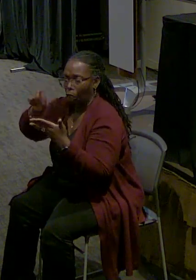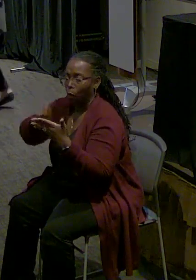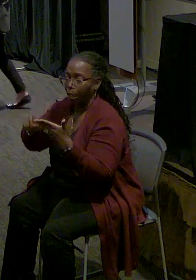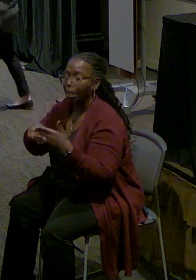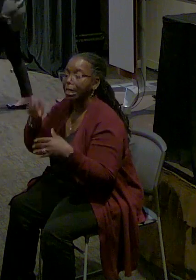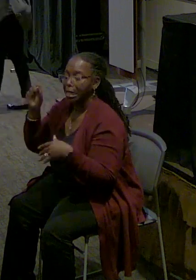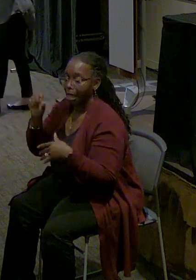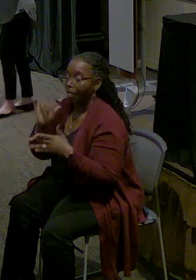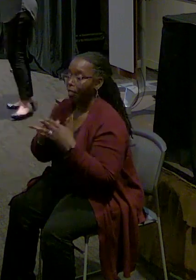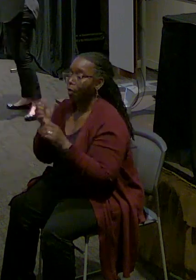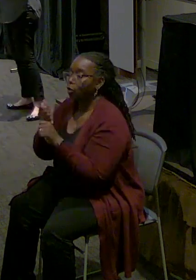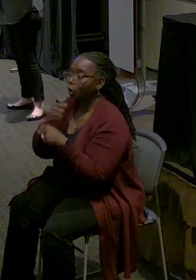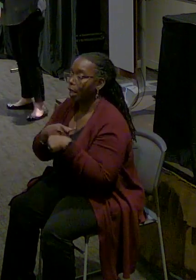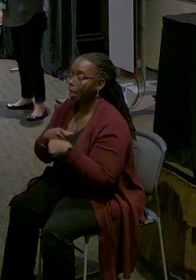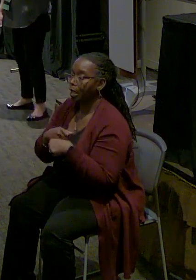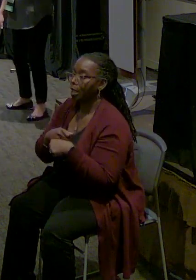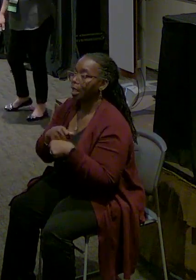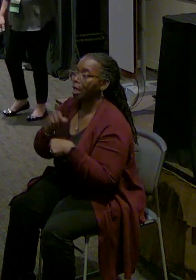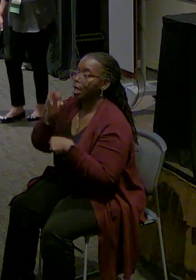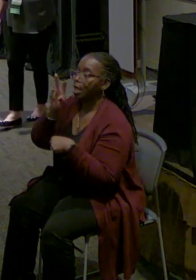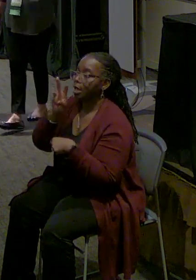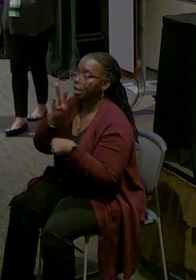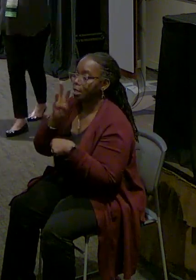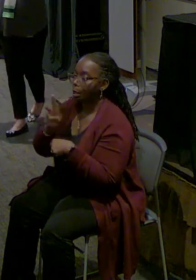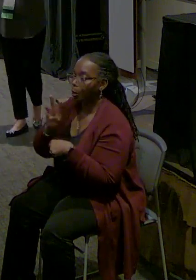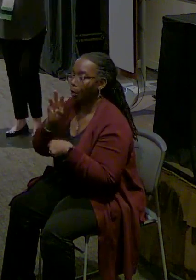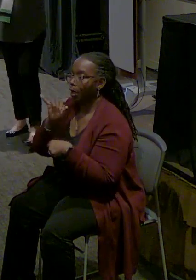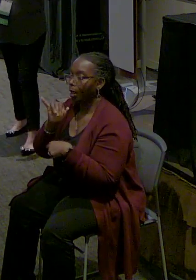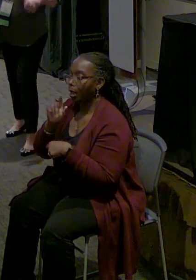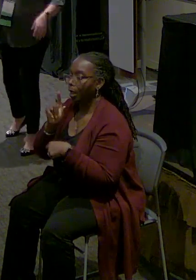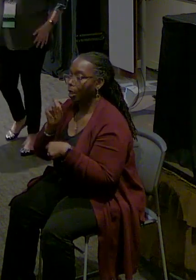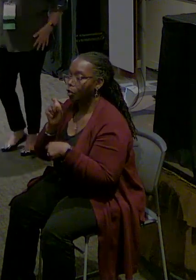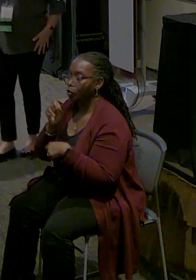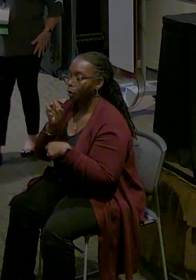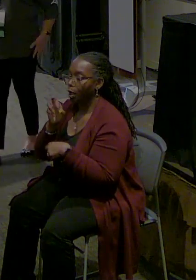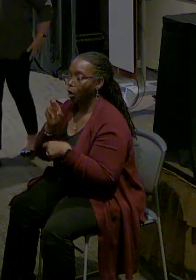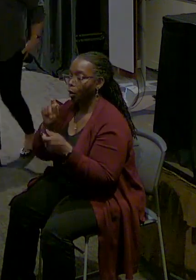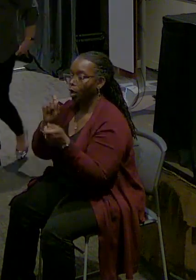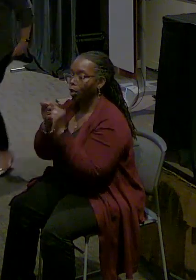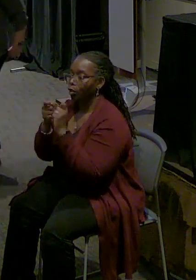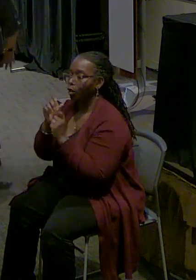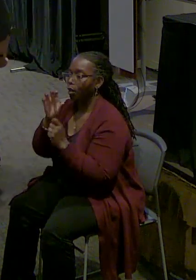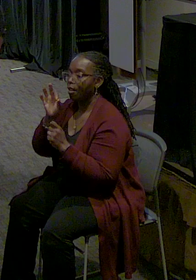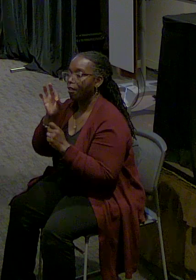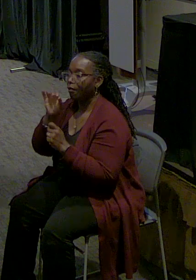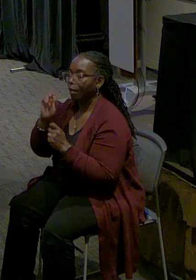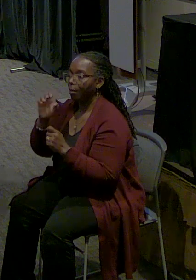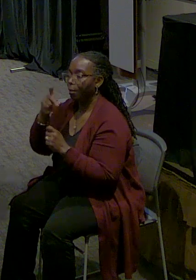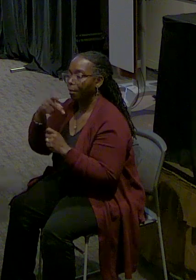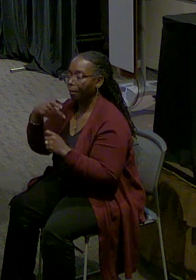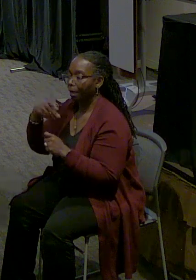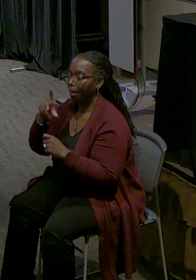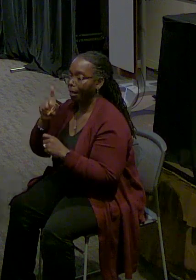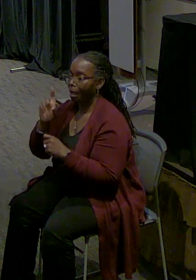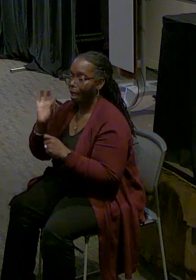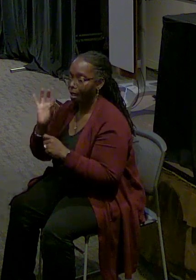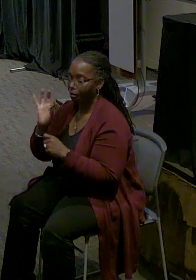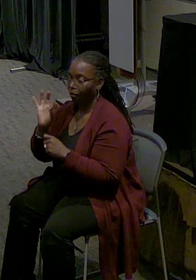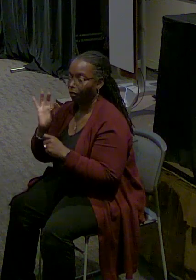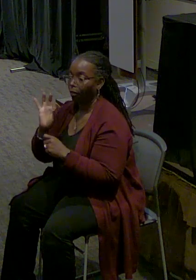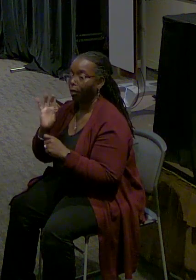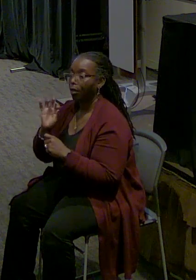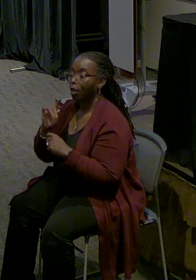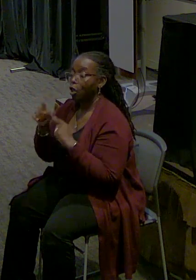Yeah, so this was created in Adobe Illustrator. And then we just converted that to a fillable PDF for them. So when